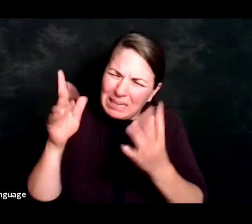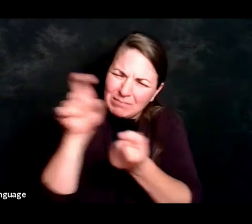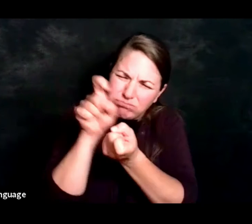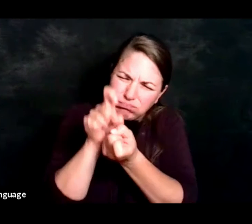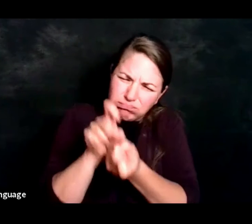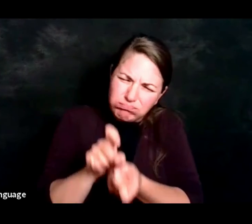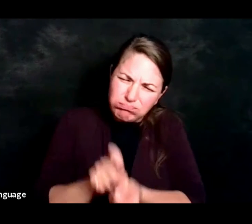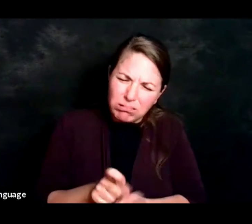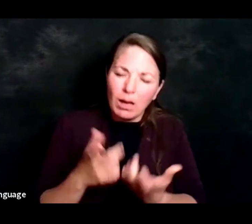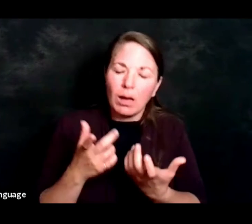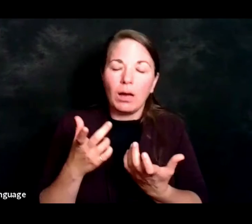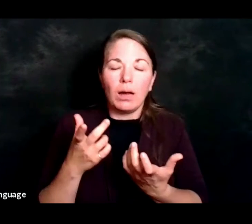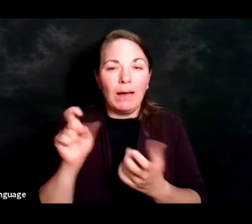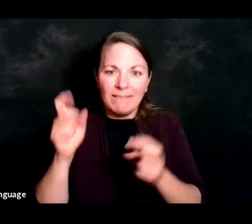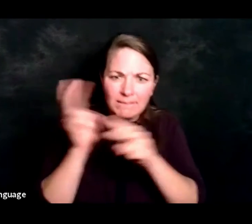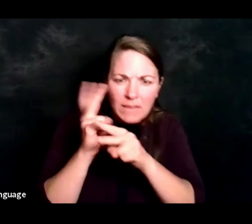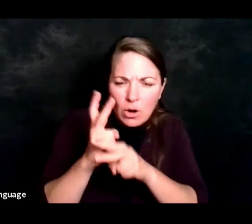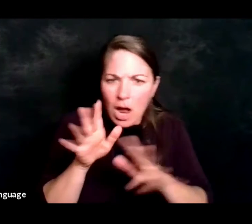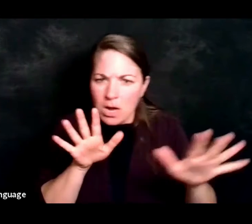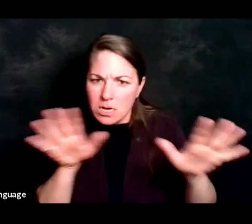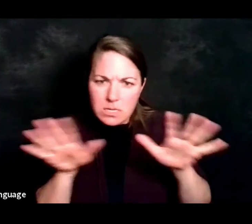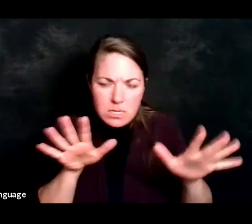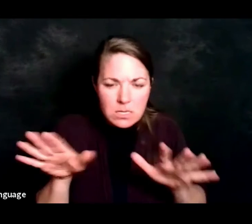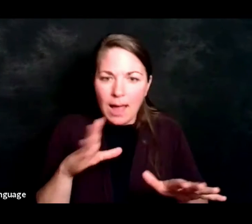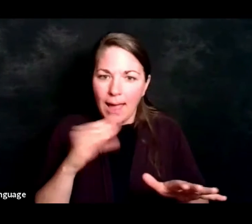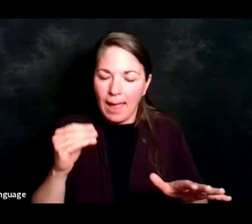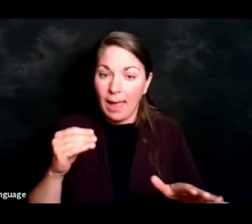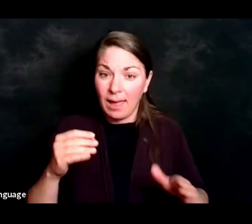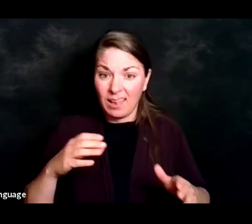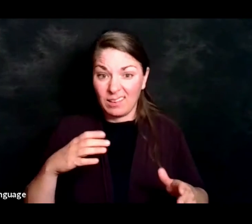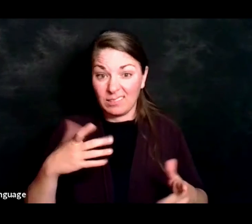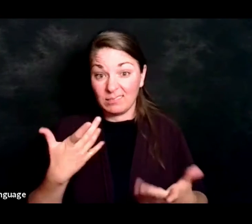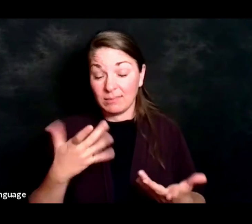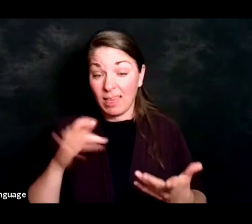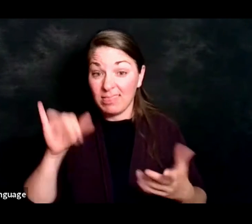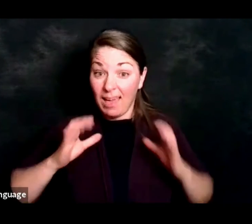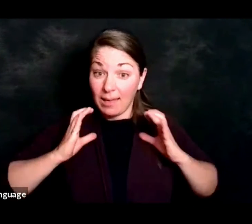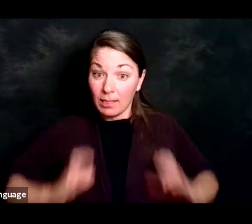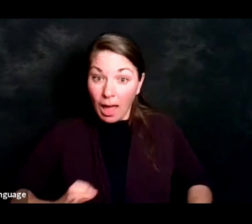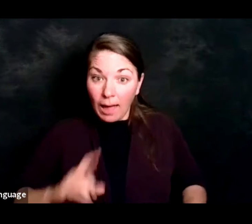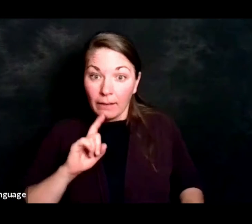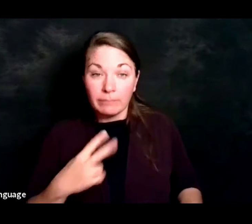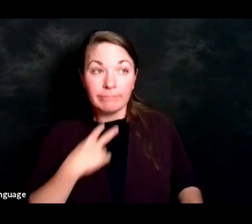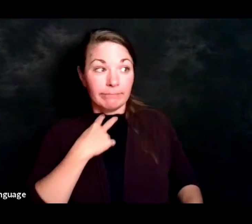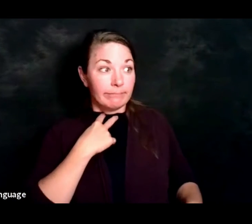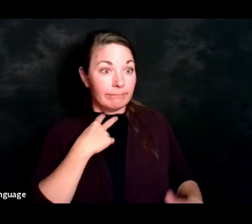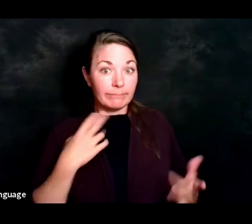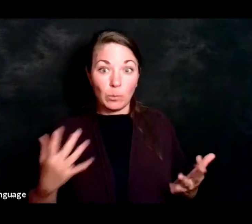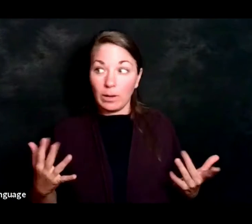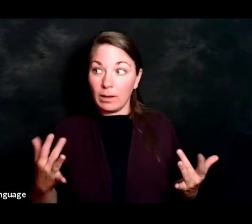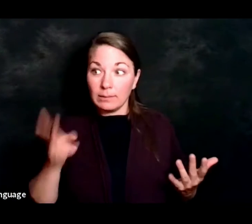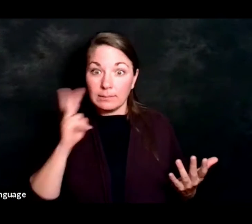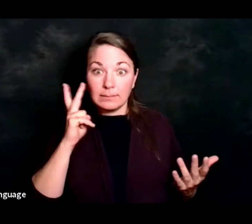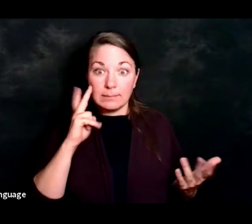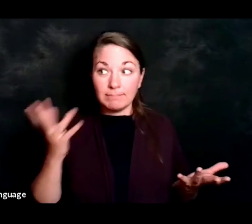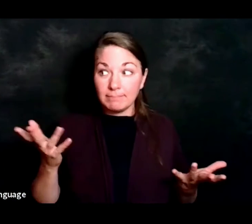through, and your poor client is stuck in the middle of it. So it's really having the ability to